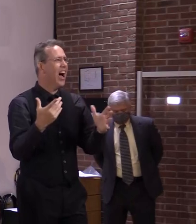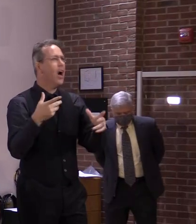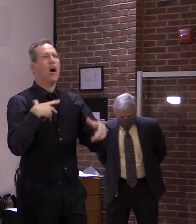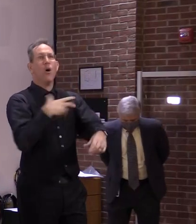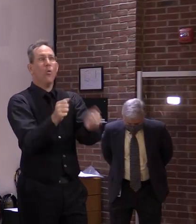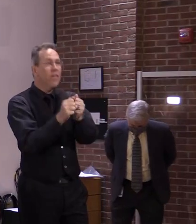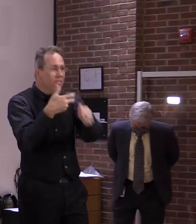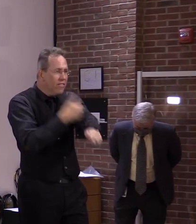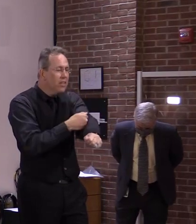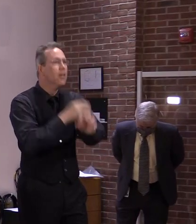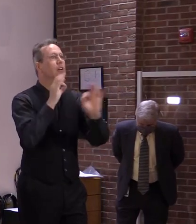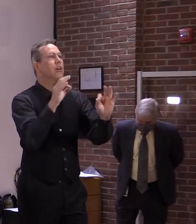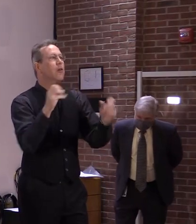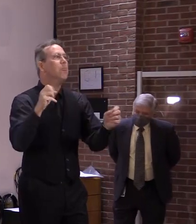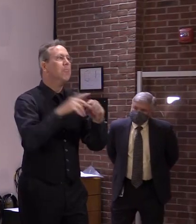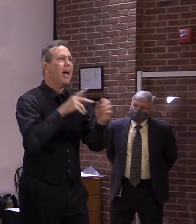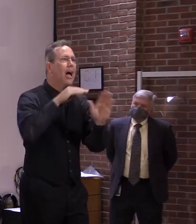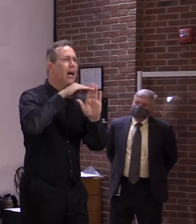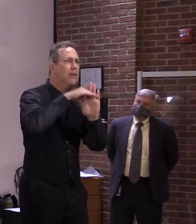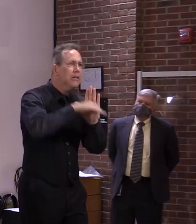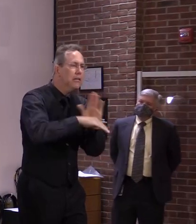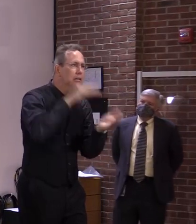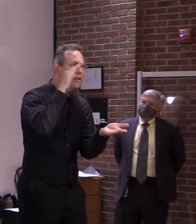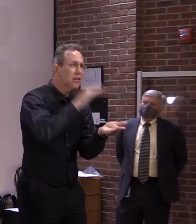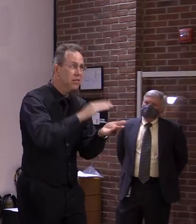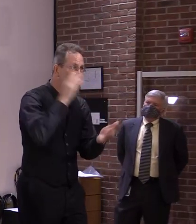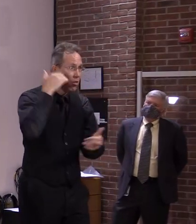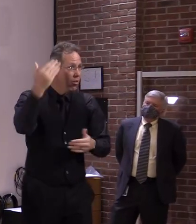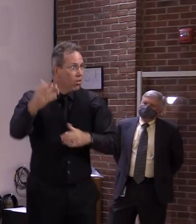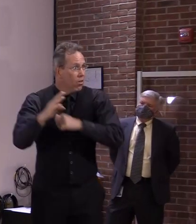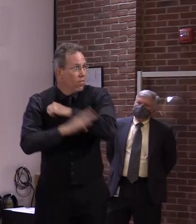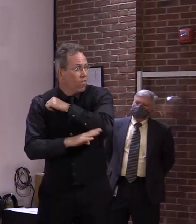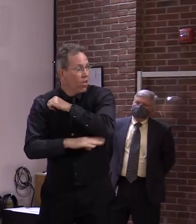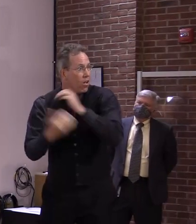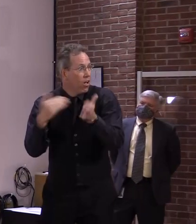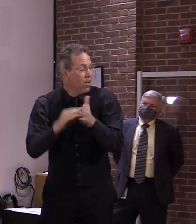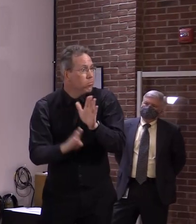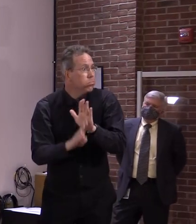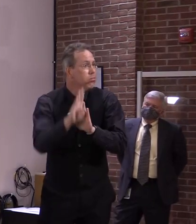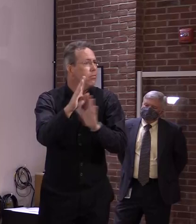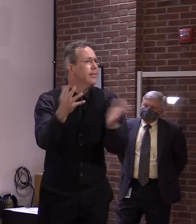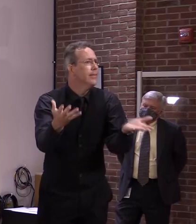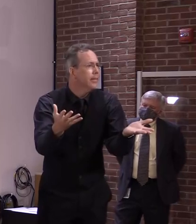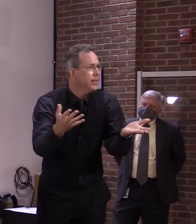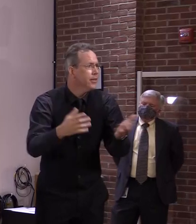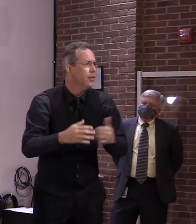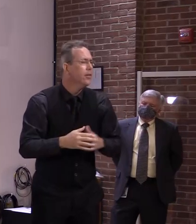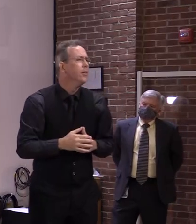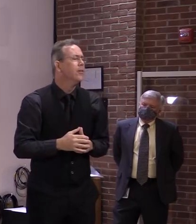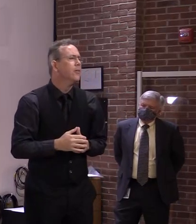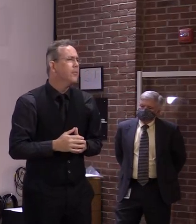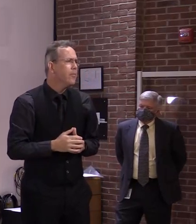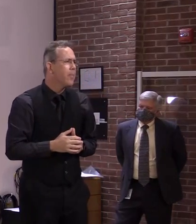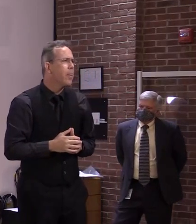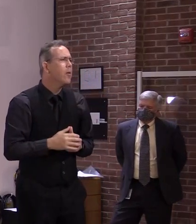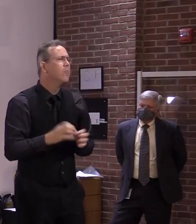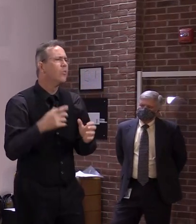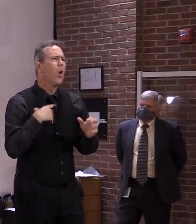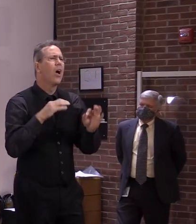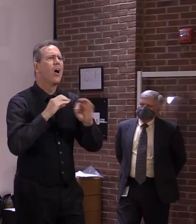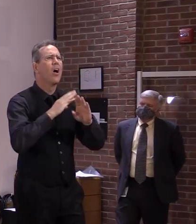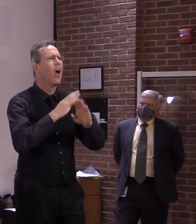why we're so committed to getting people vaccinated now, because it will prevent what we